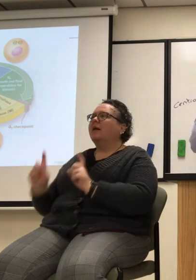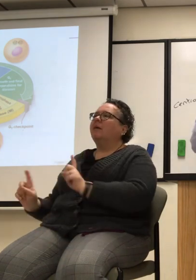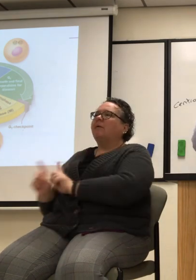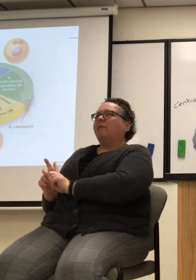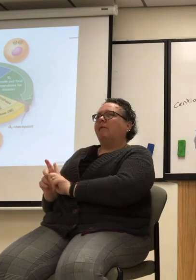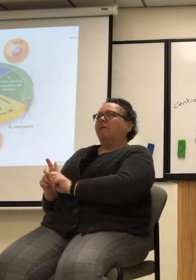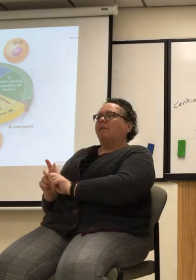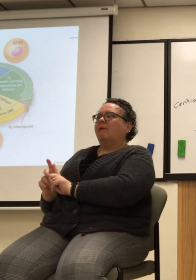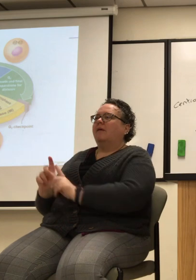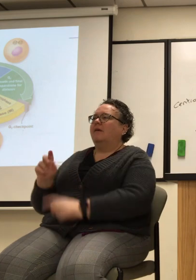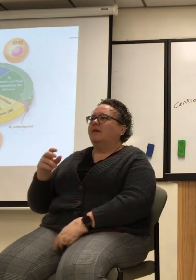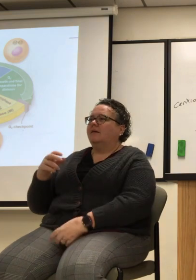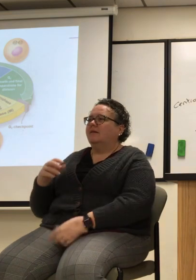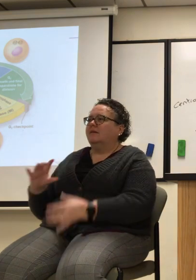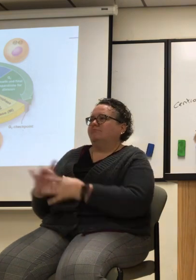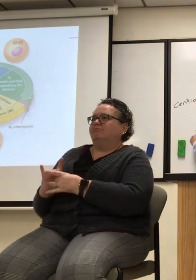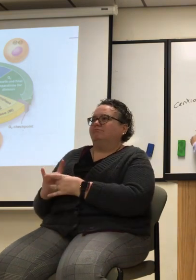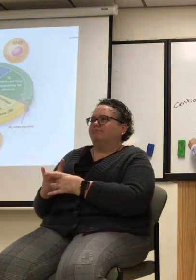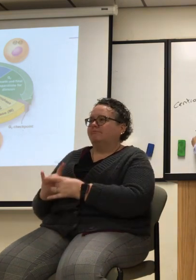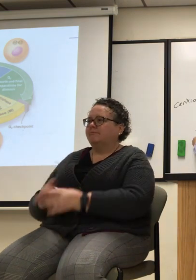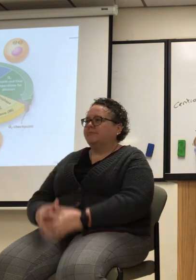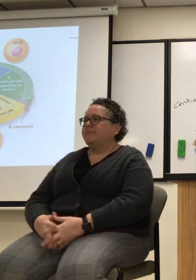Sister chromatids.